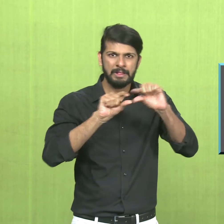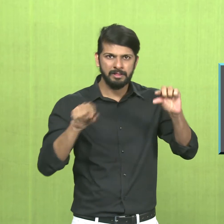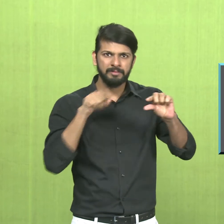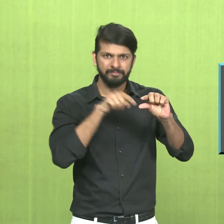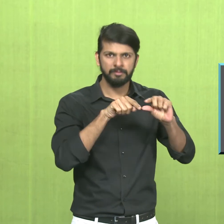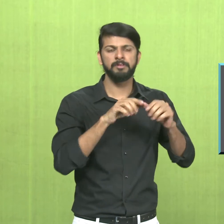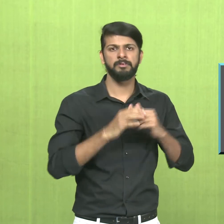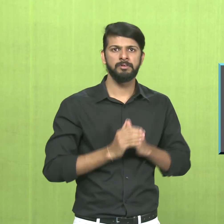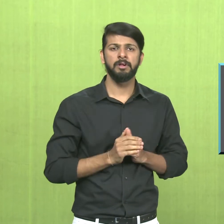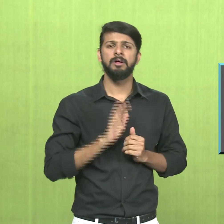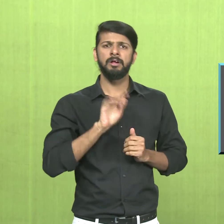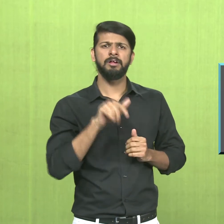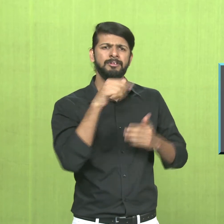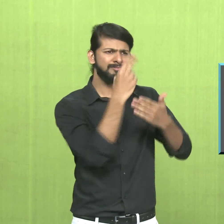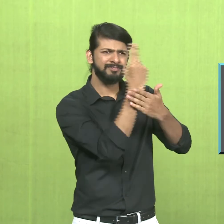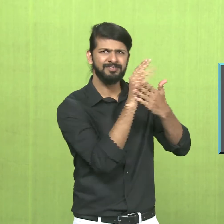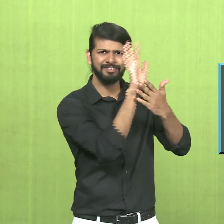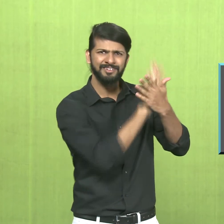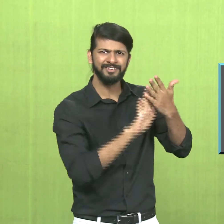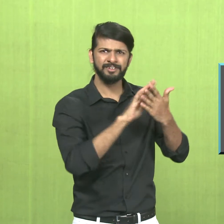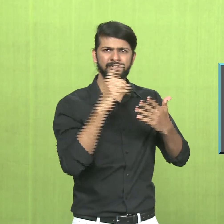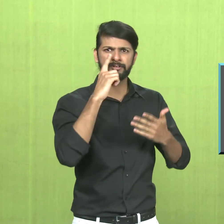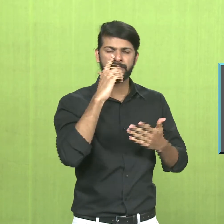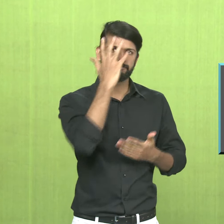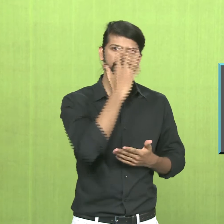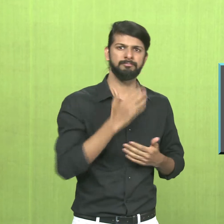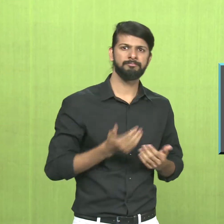is Girl with Goat.